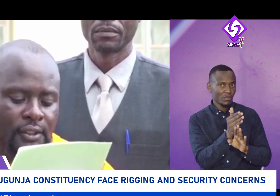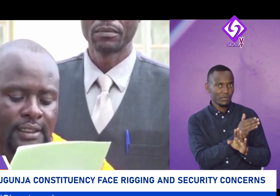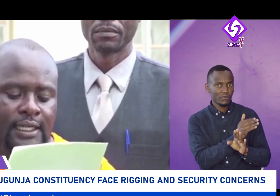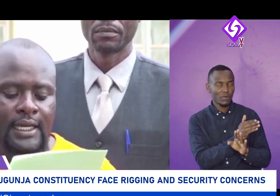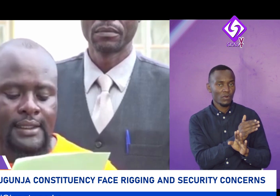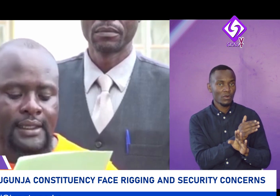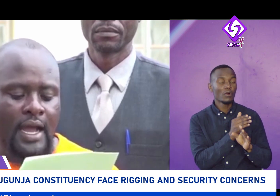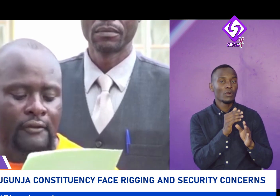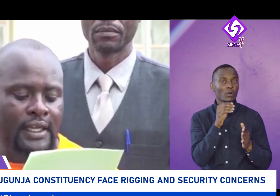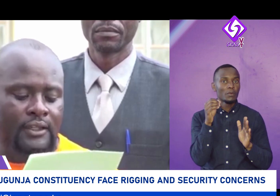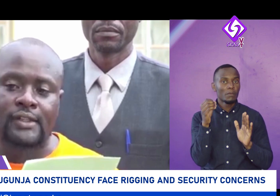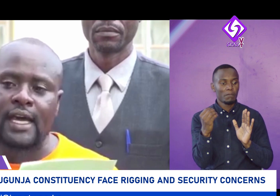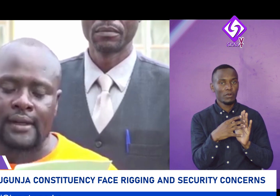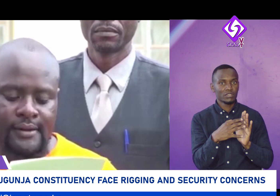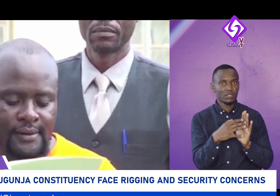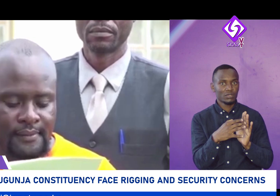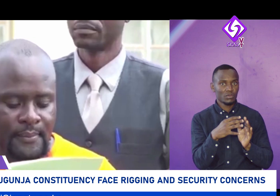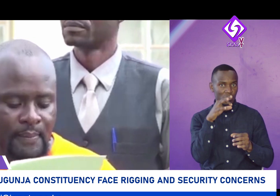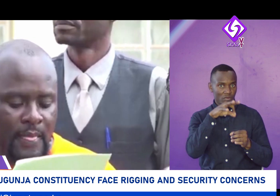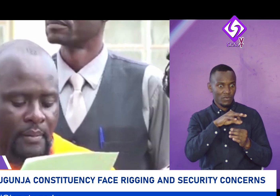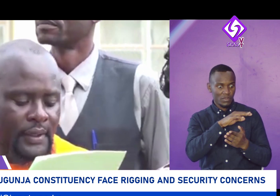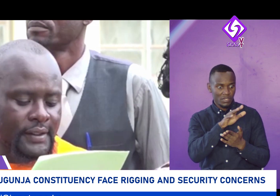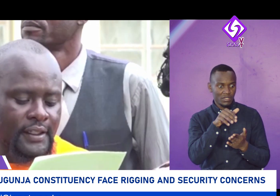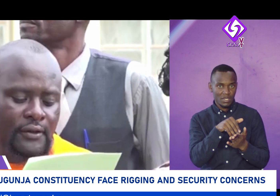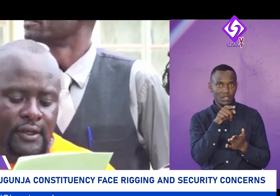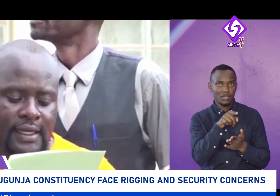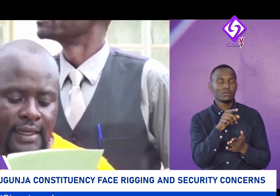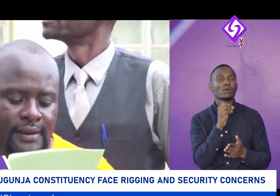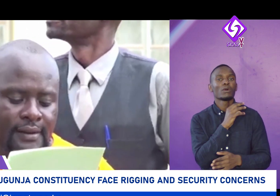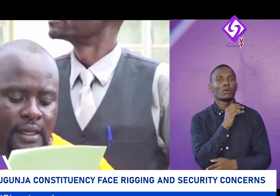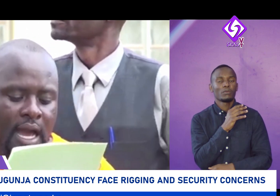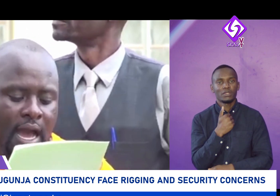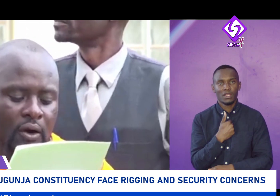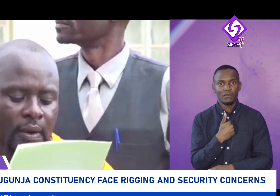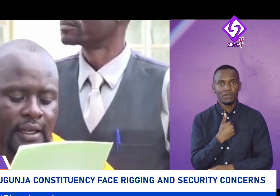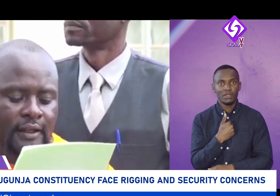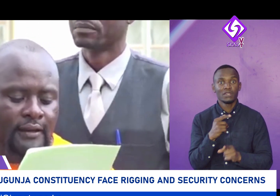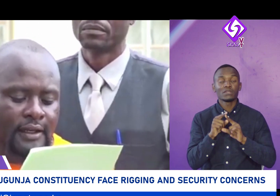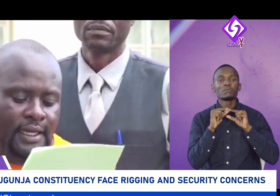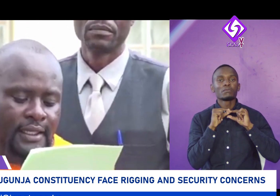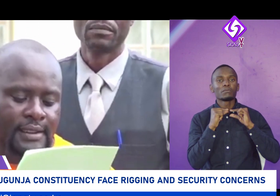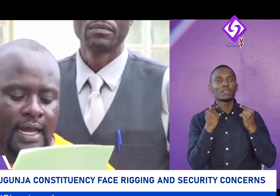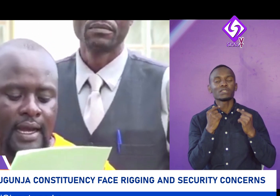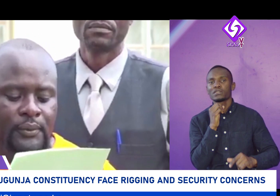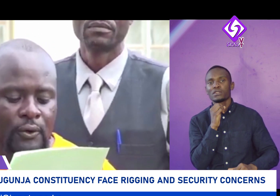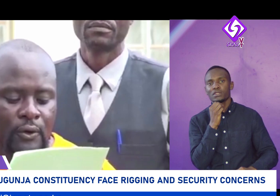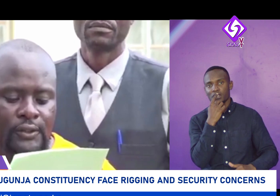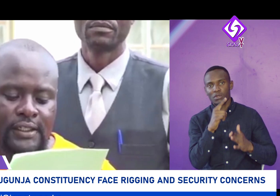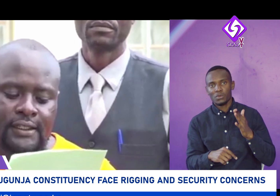voting centers have raised concerns. Priests in those areas are complaining that the centers are too